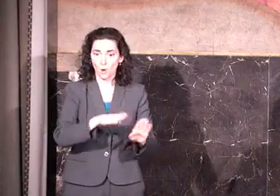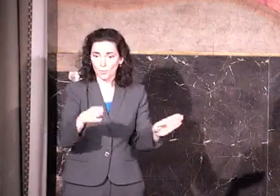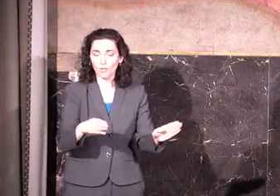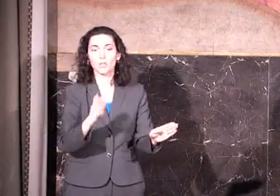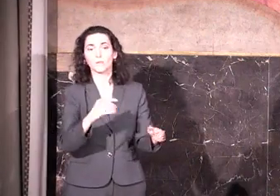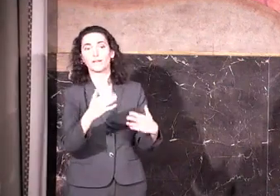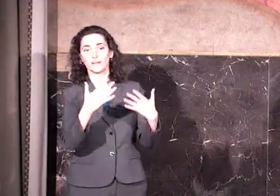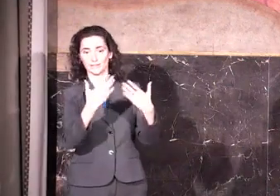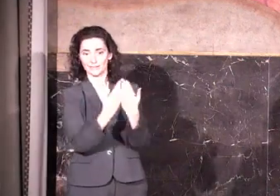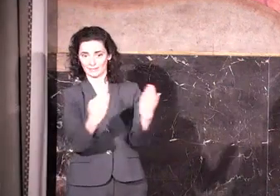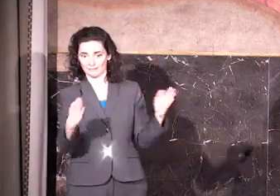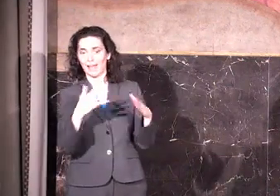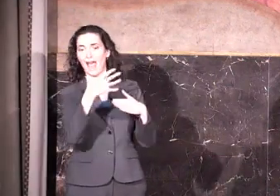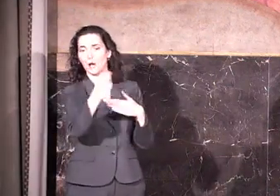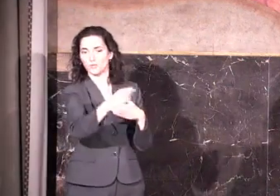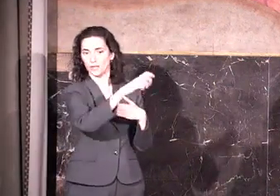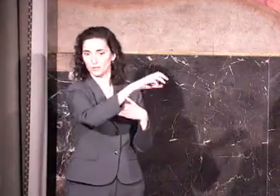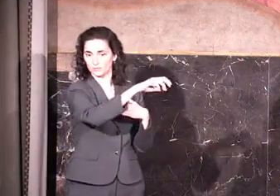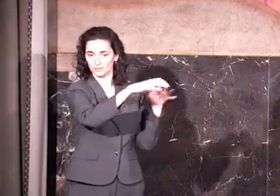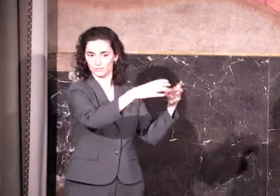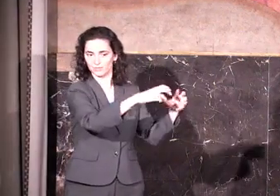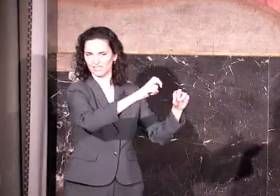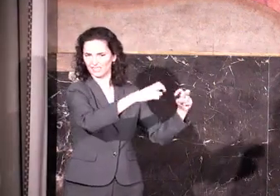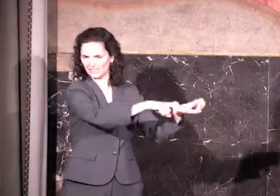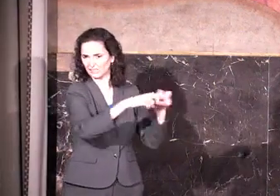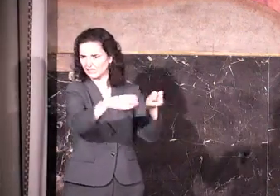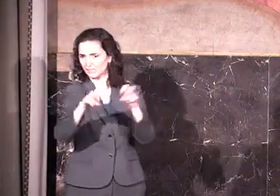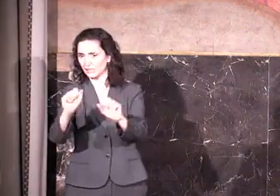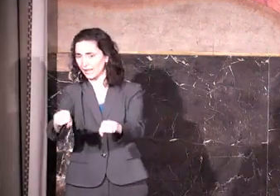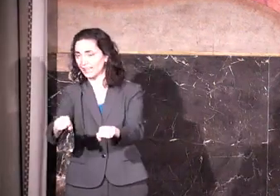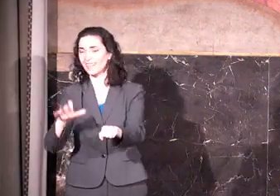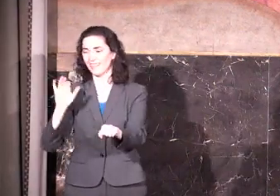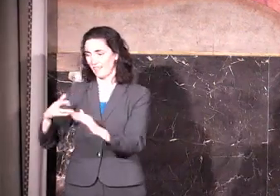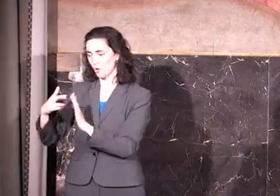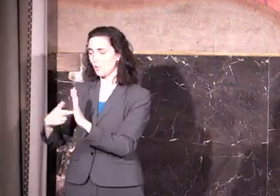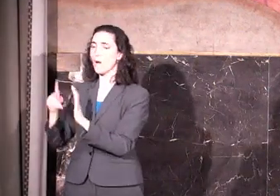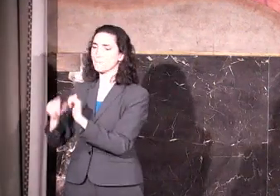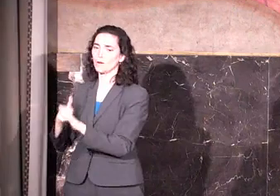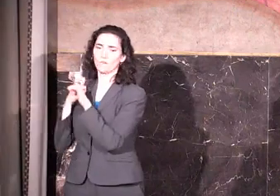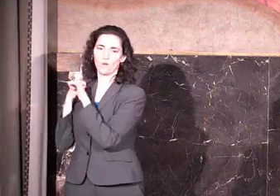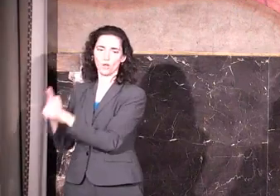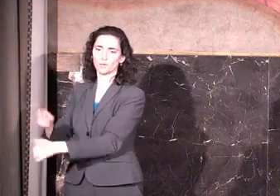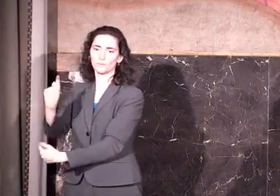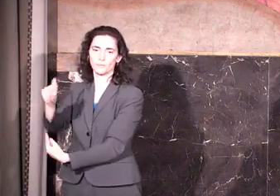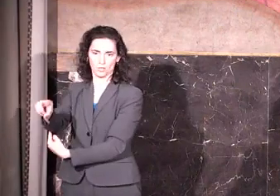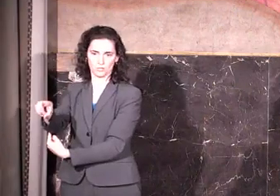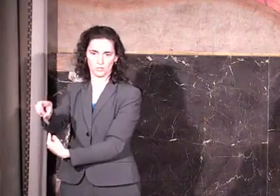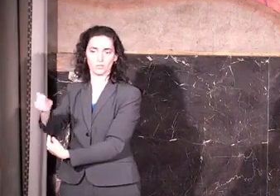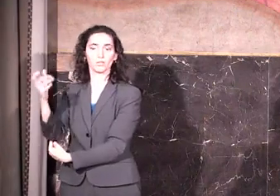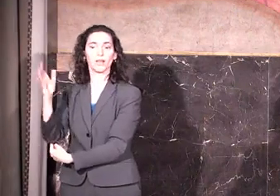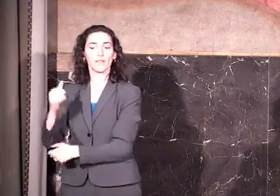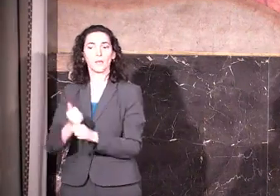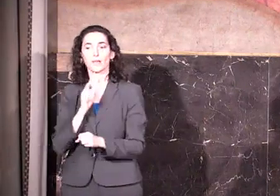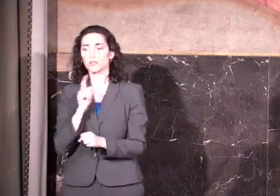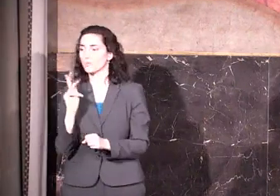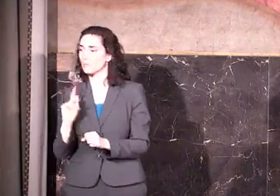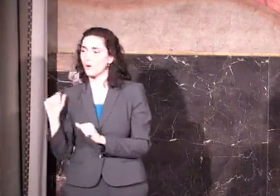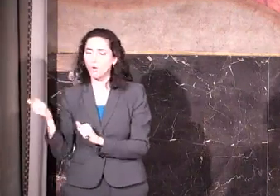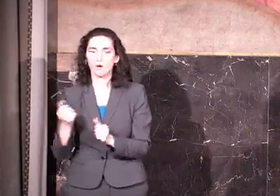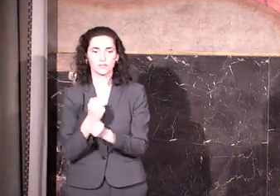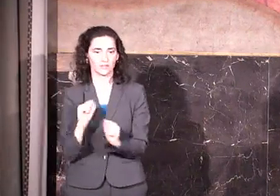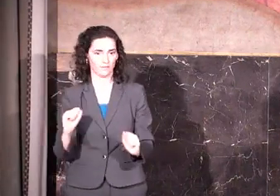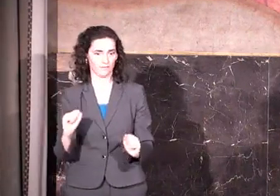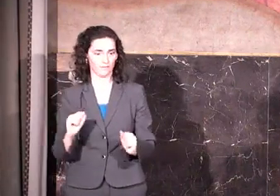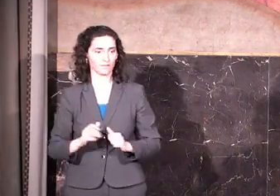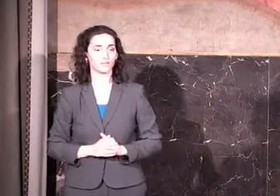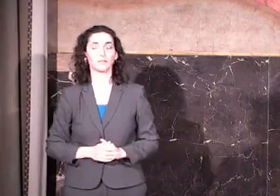outdoors need to be followed in order to ensure the safety of everyone involved. And we do want to thank all